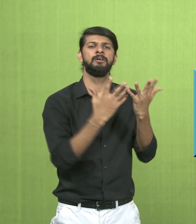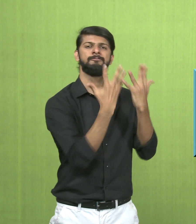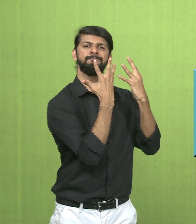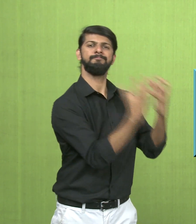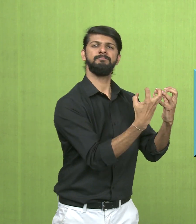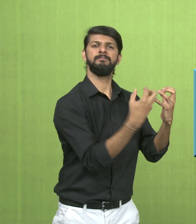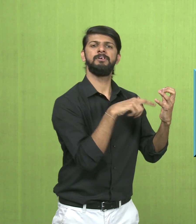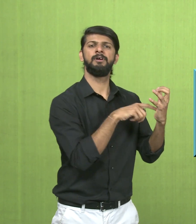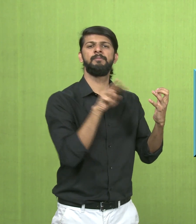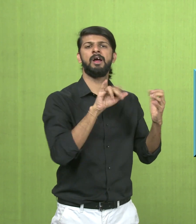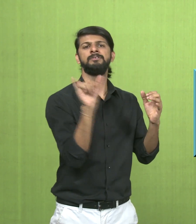These are some popular dry colors.